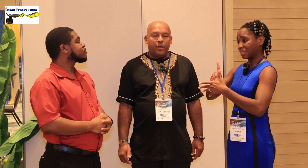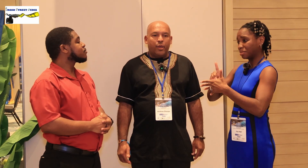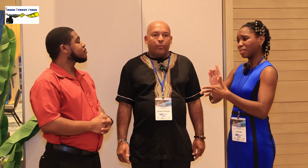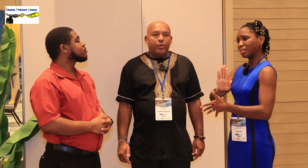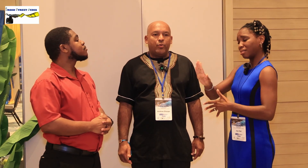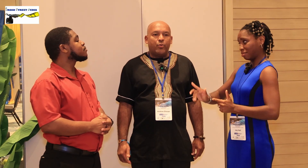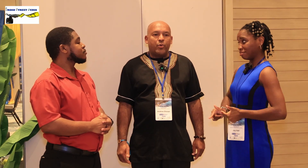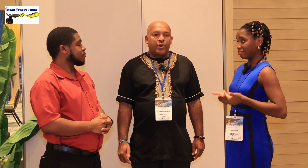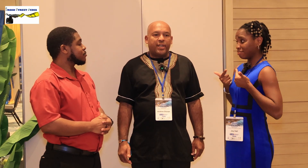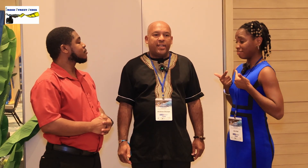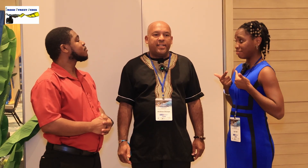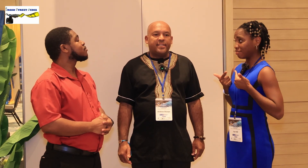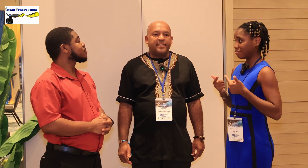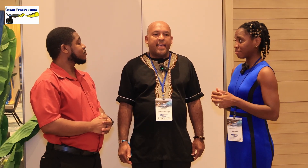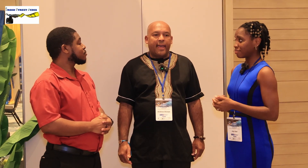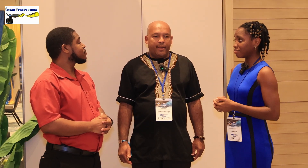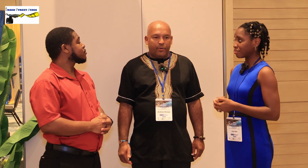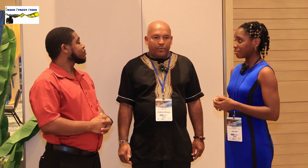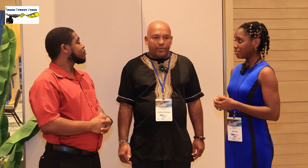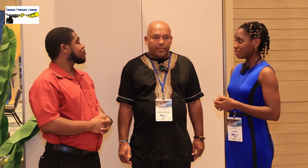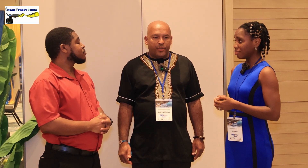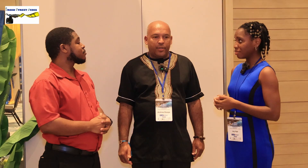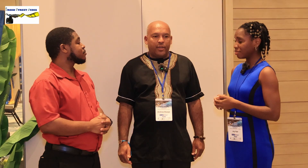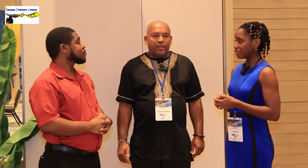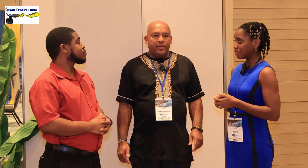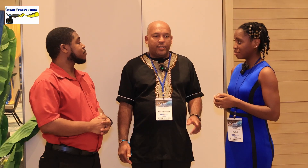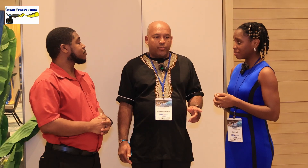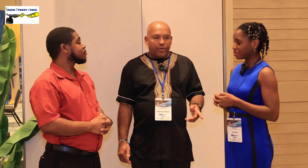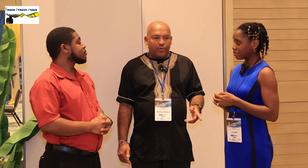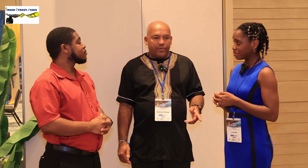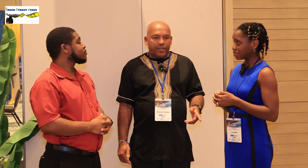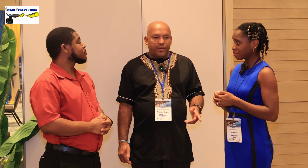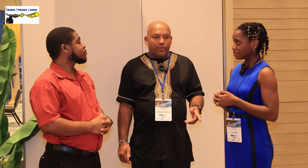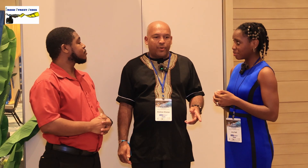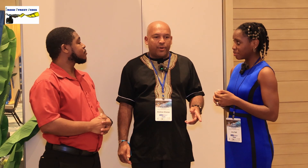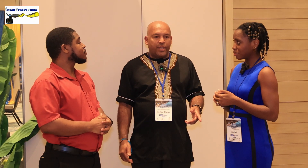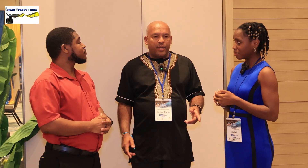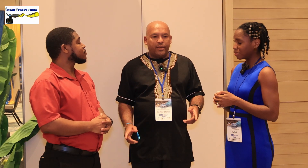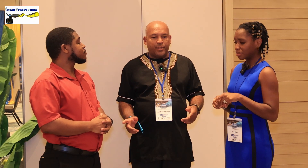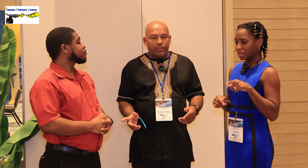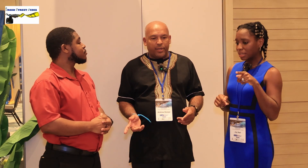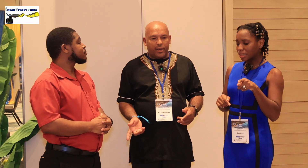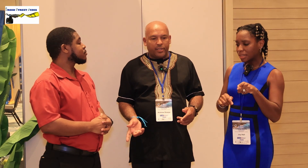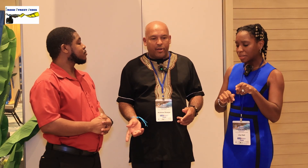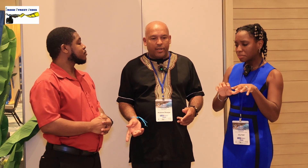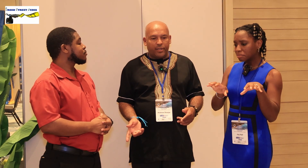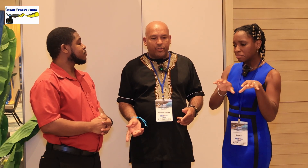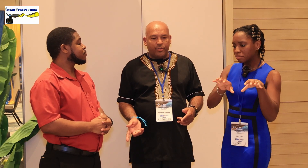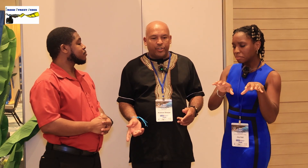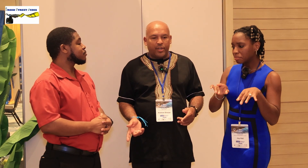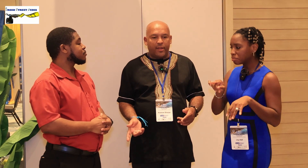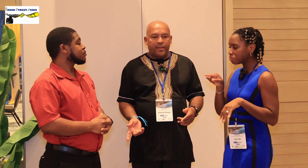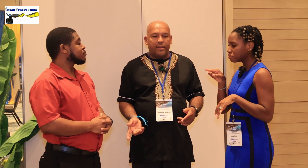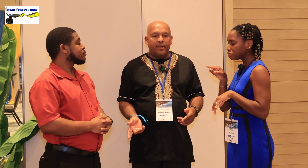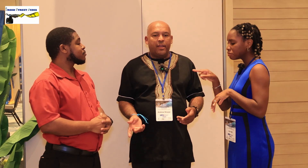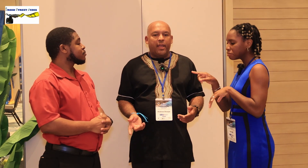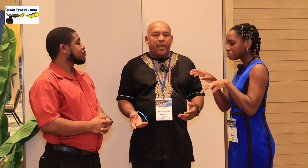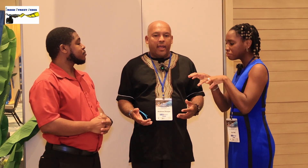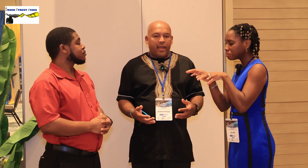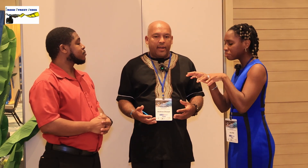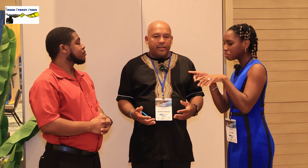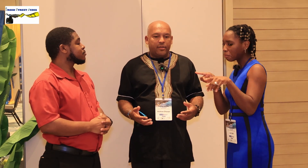disability. We were working in silos. This one over here working, this one not talking to each